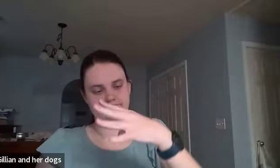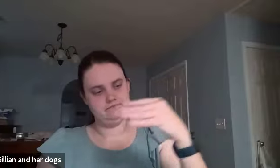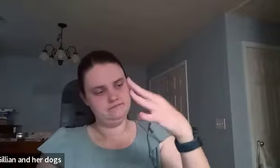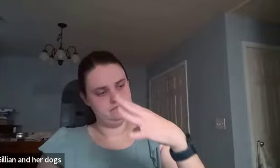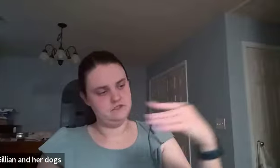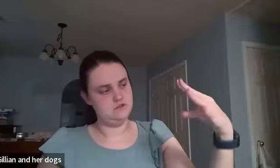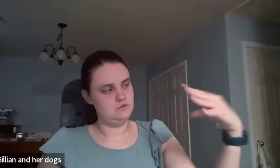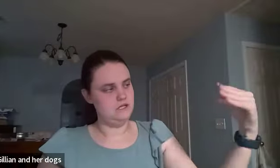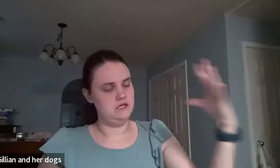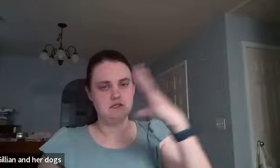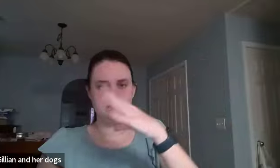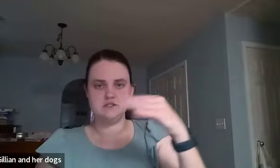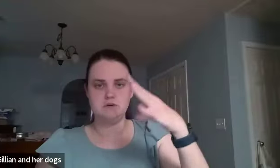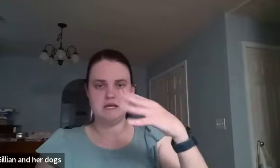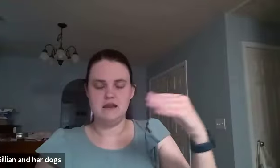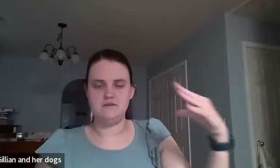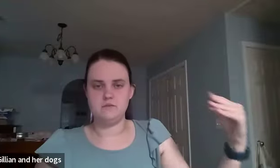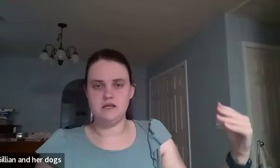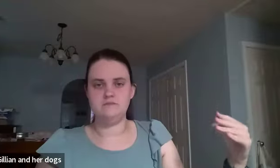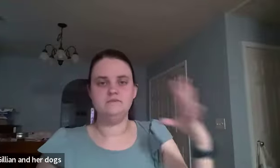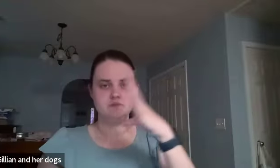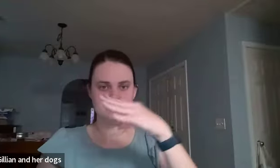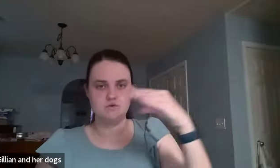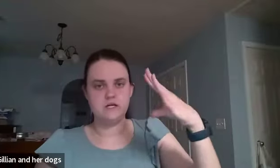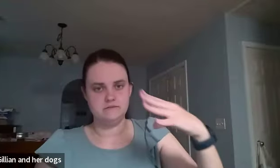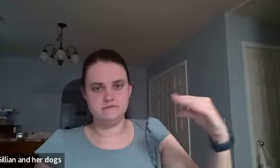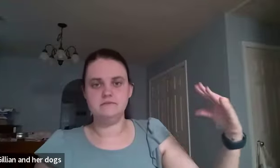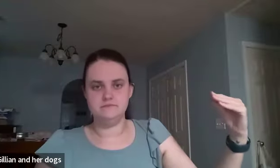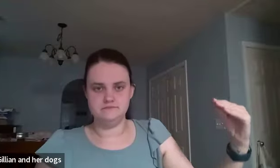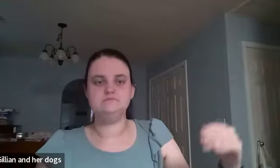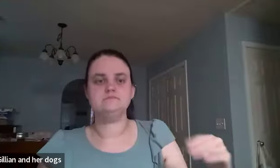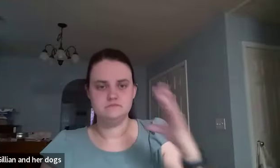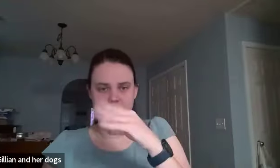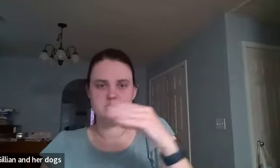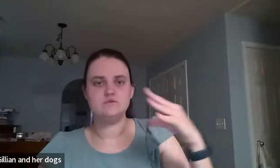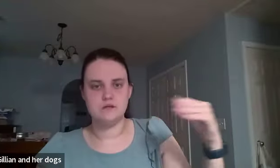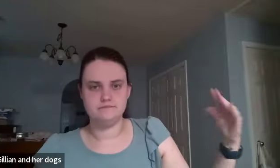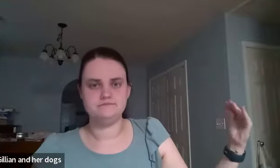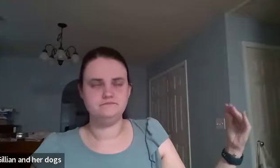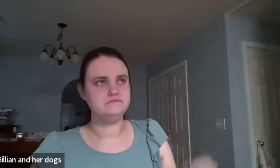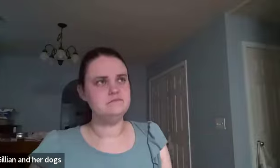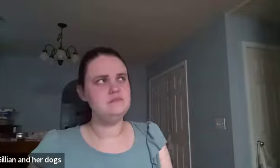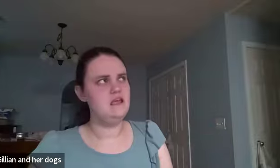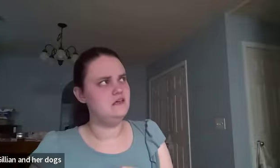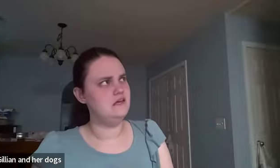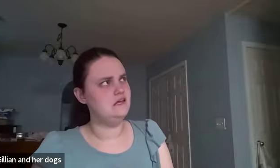squid. I had to think for a minute. Squid. squid. And